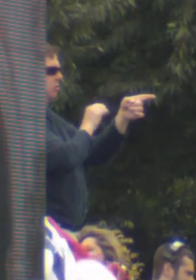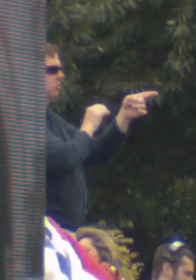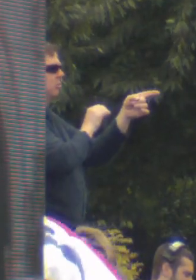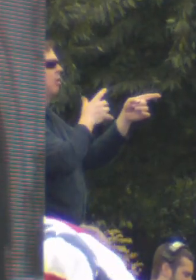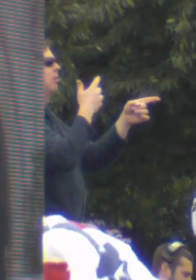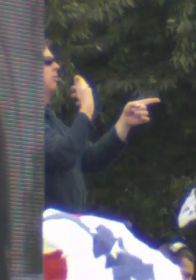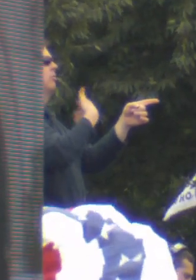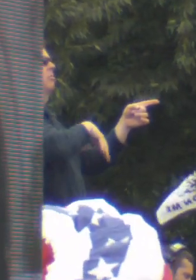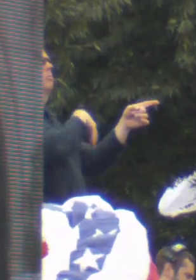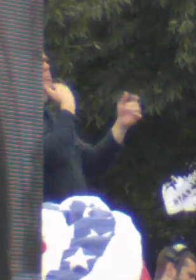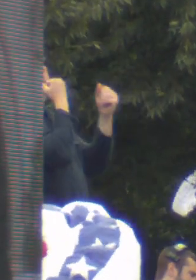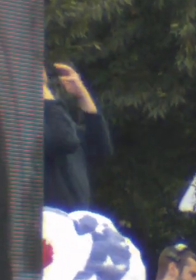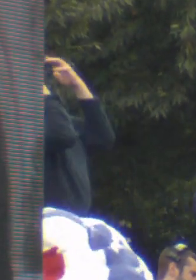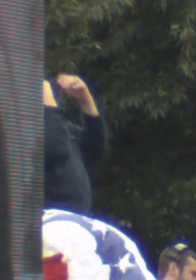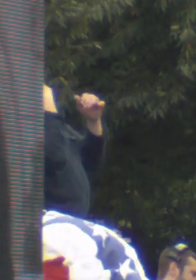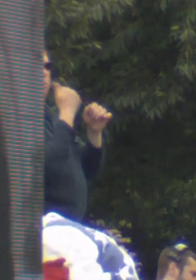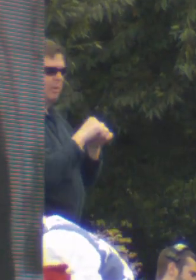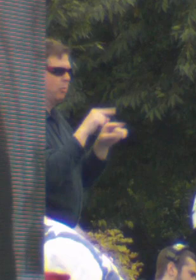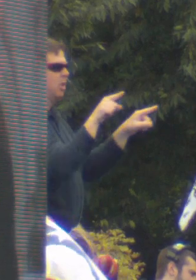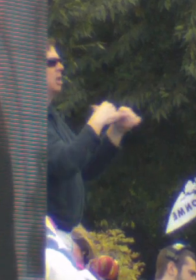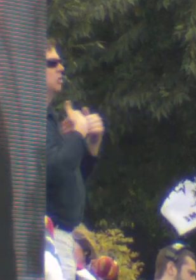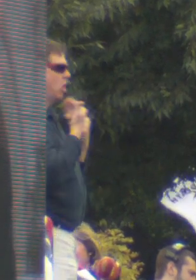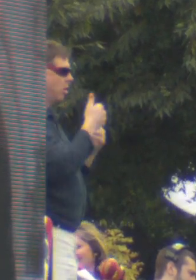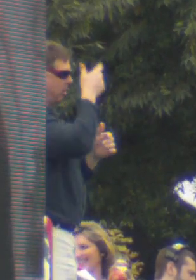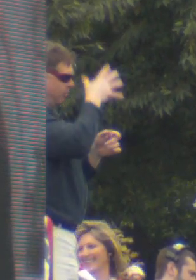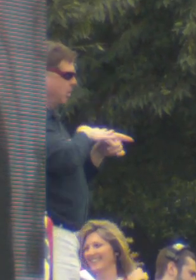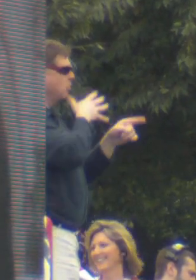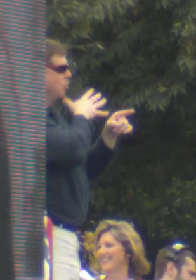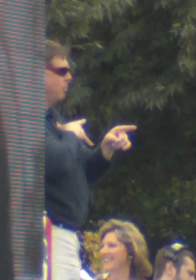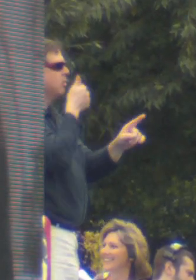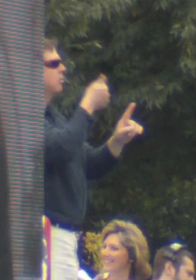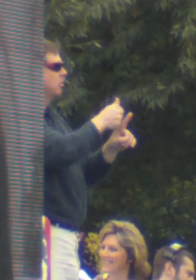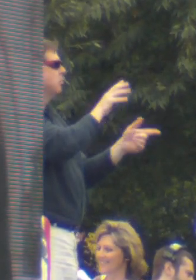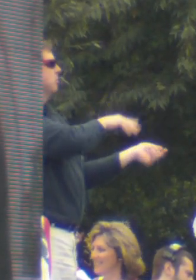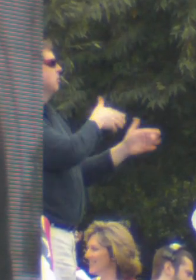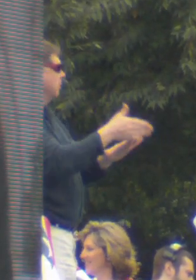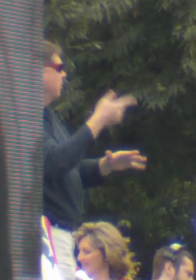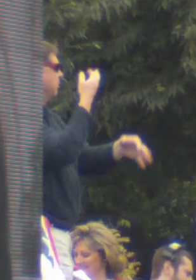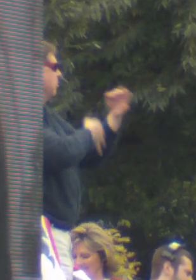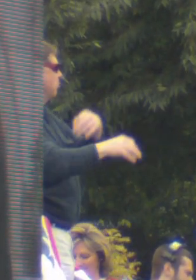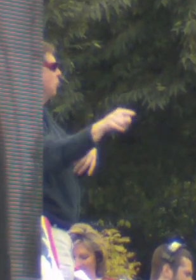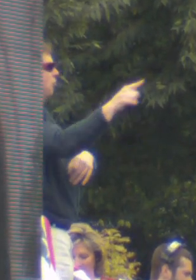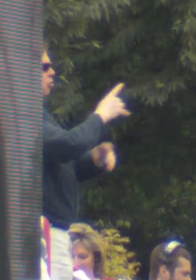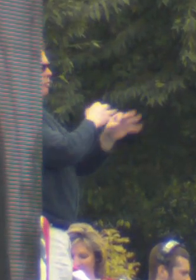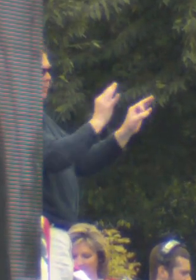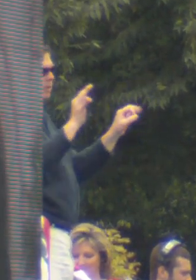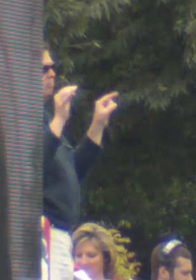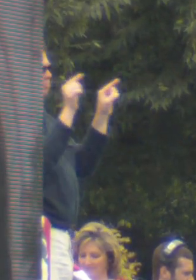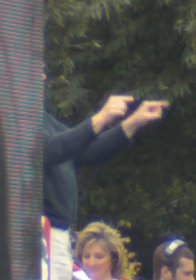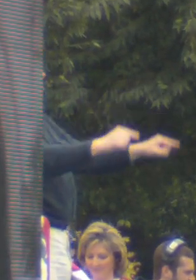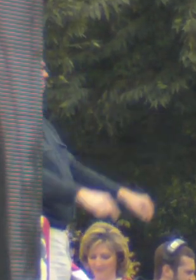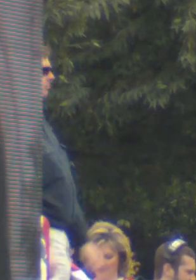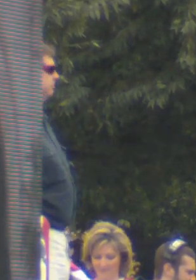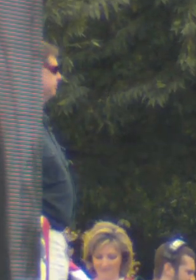And remember these young men and women who laid down their lives for you.